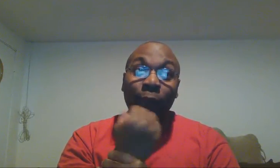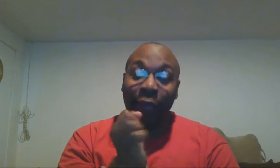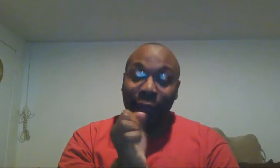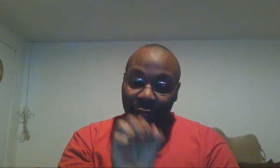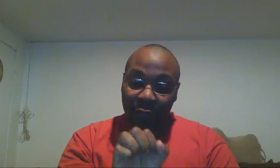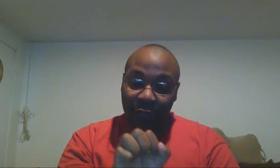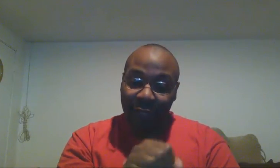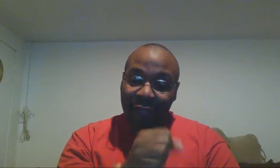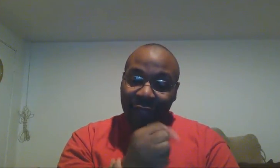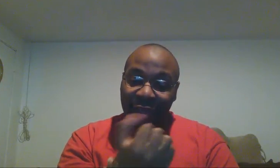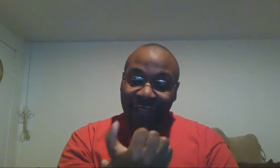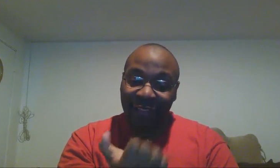bad.